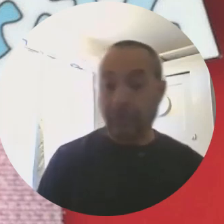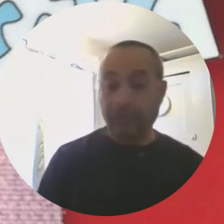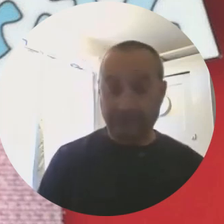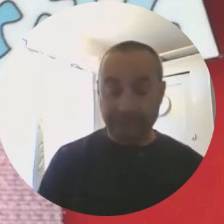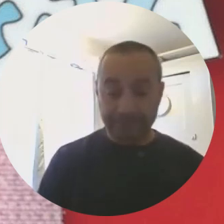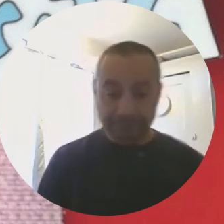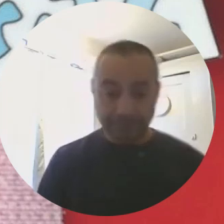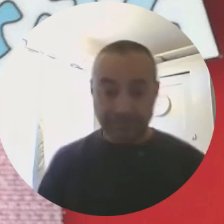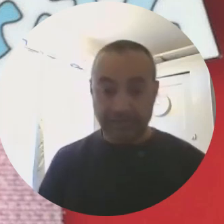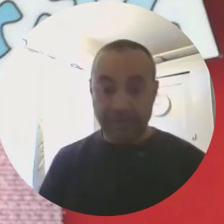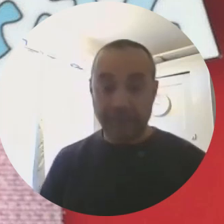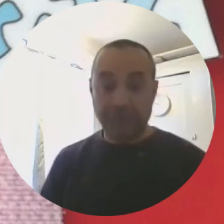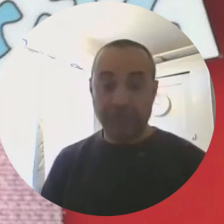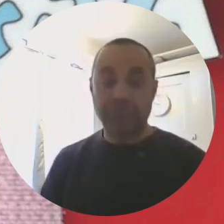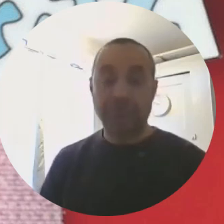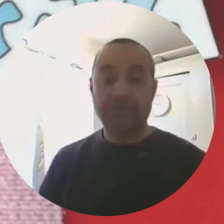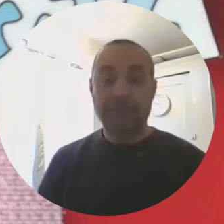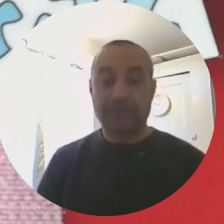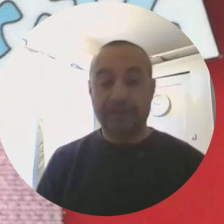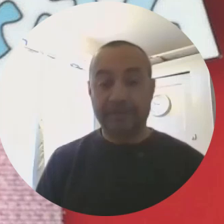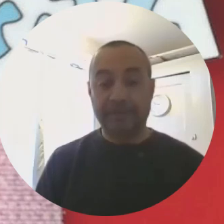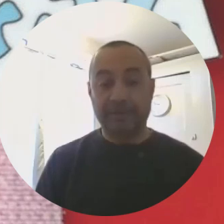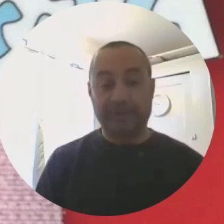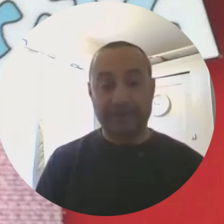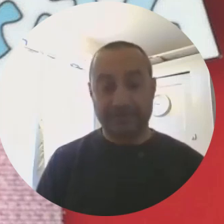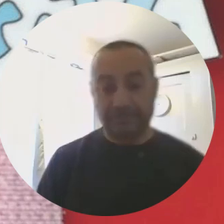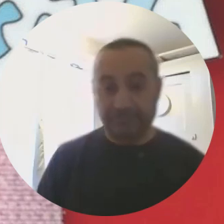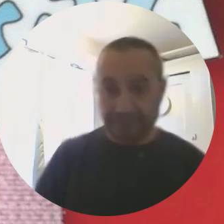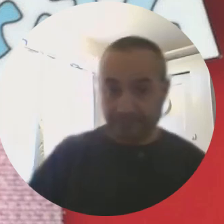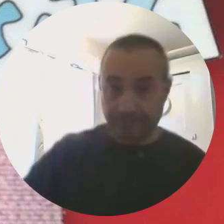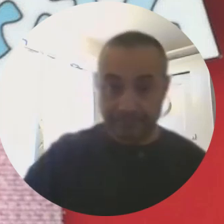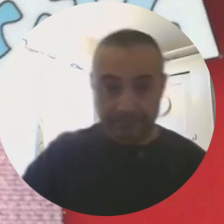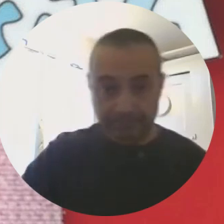hopefully choose the desired item.